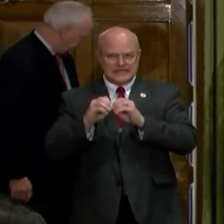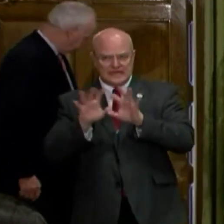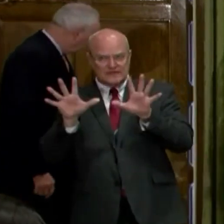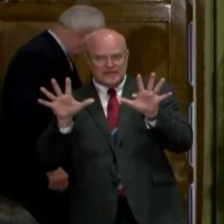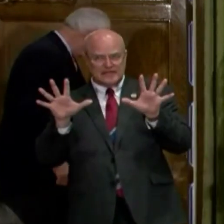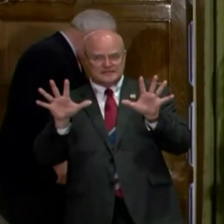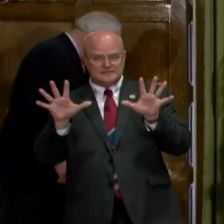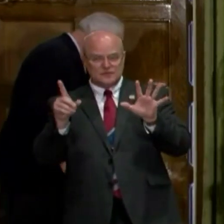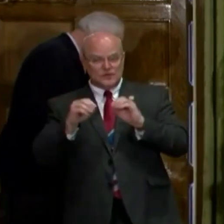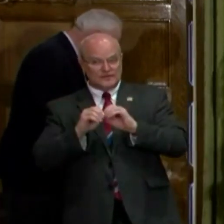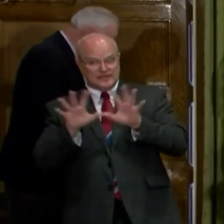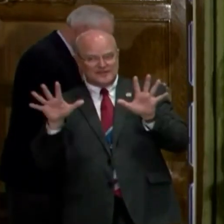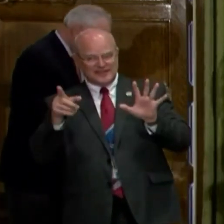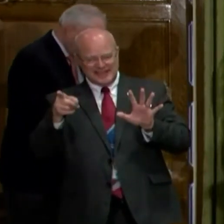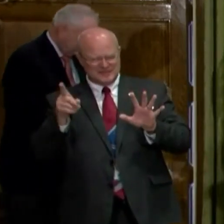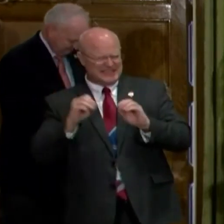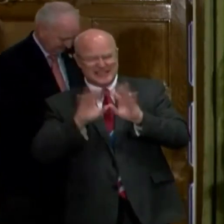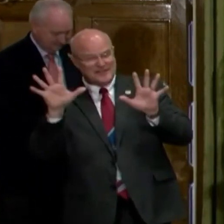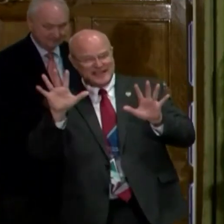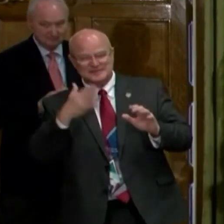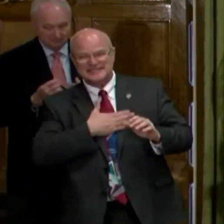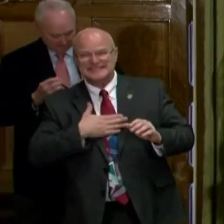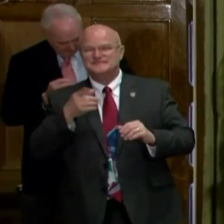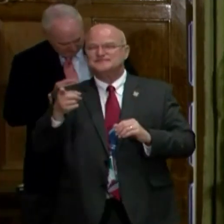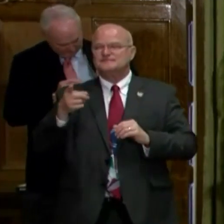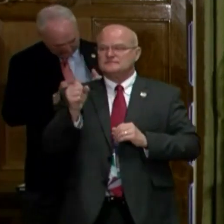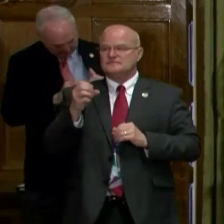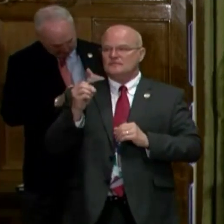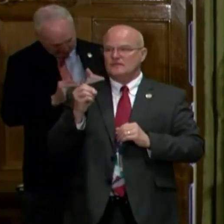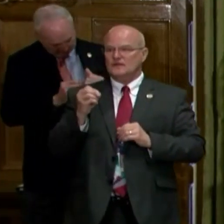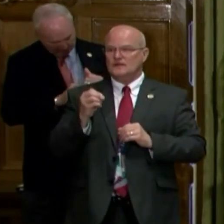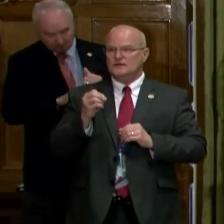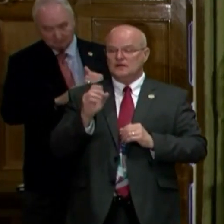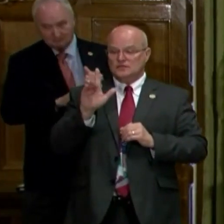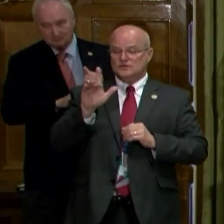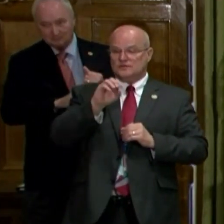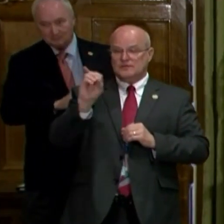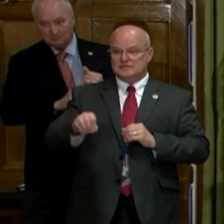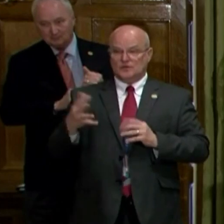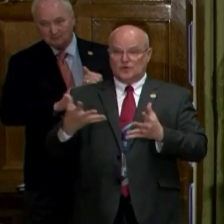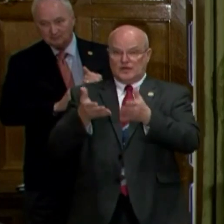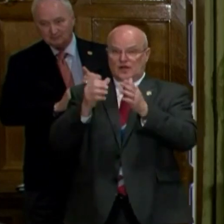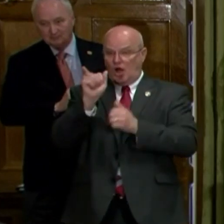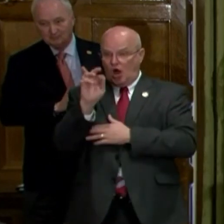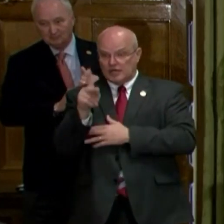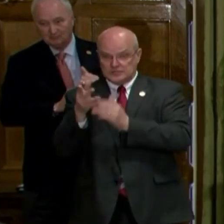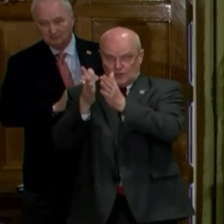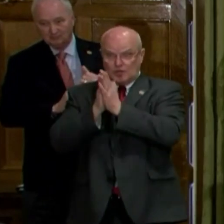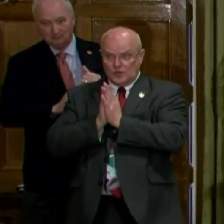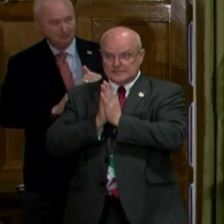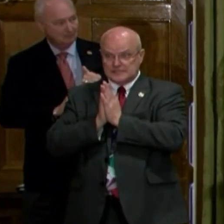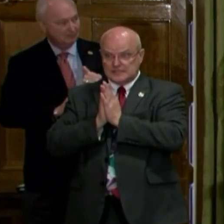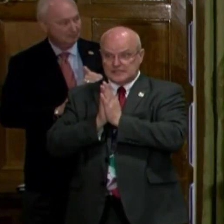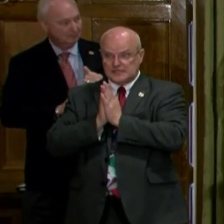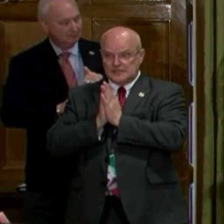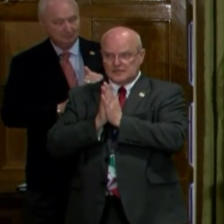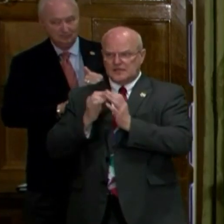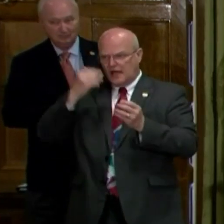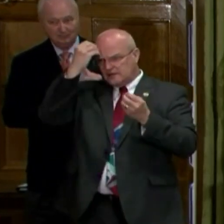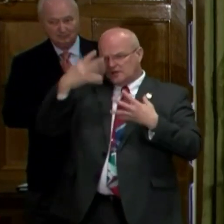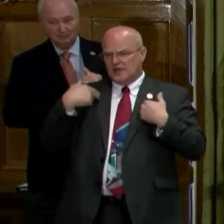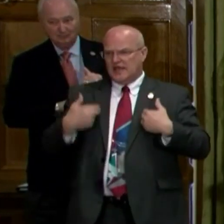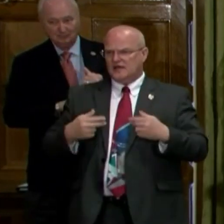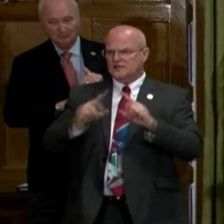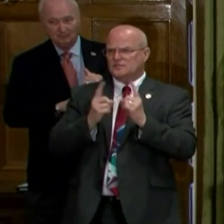Clarification question about One clarification. All right. So it's 25% of what Arkansas requested? Because I was told by the